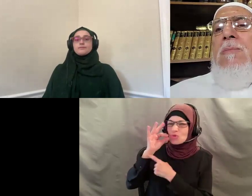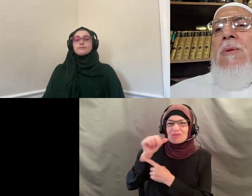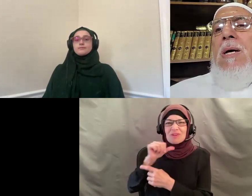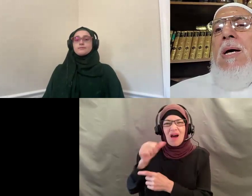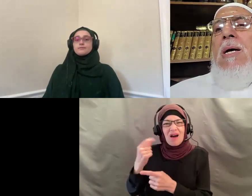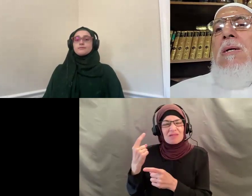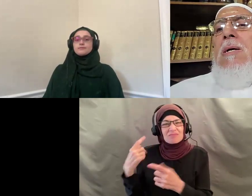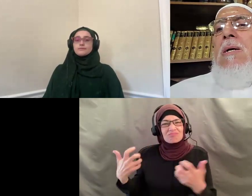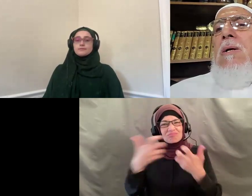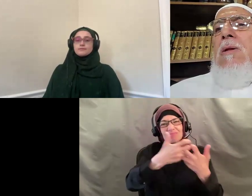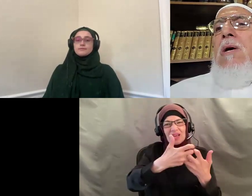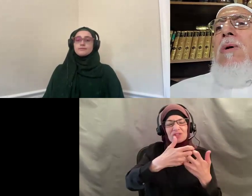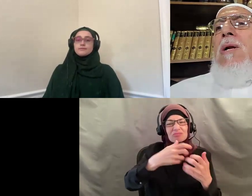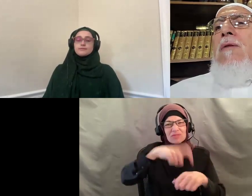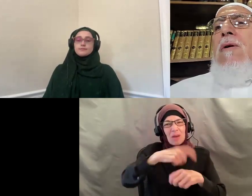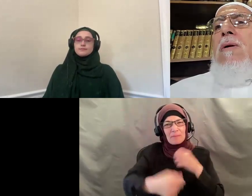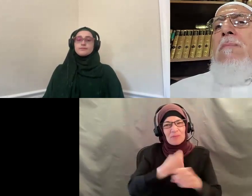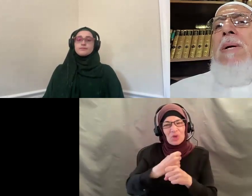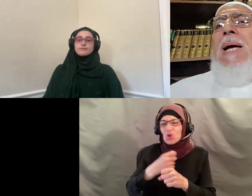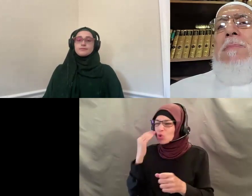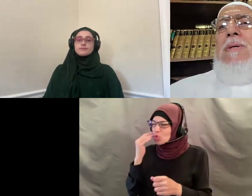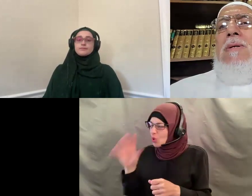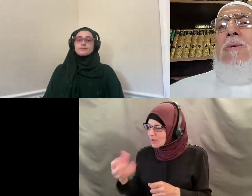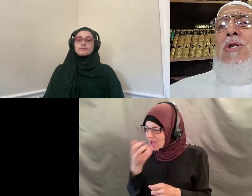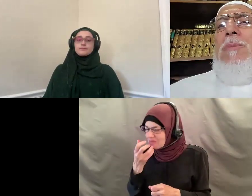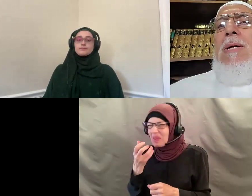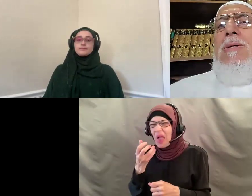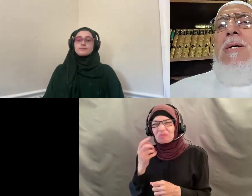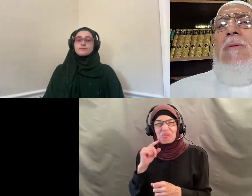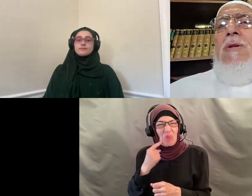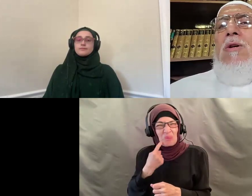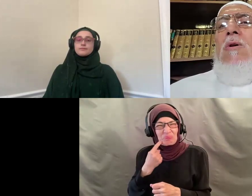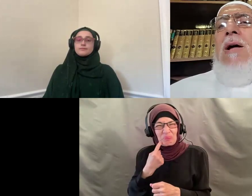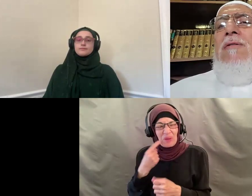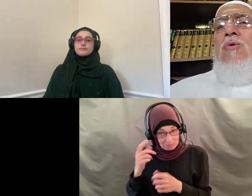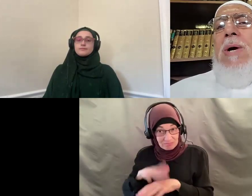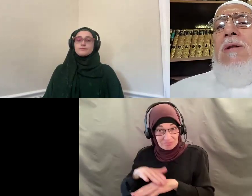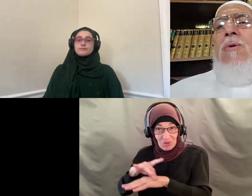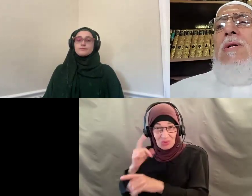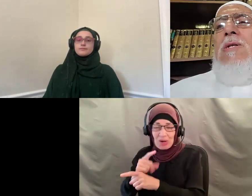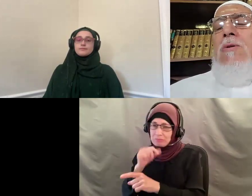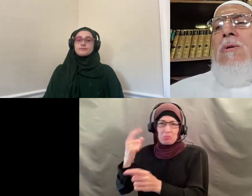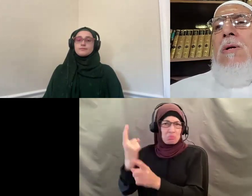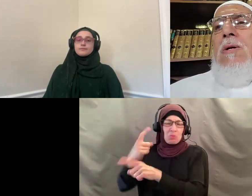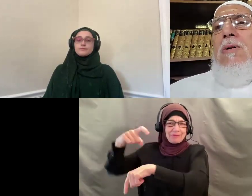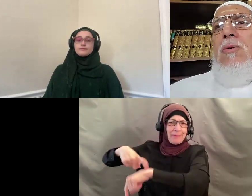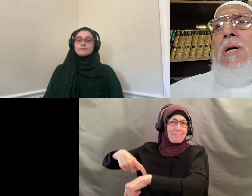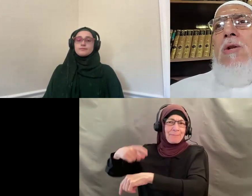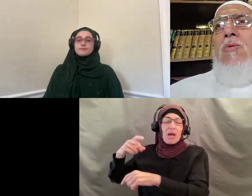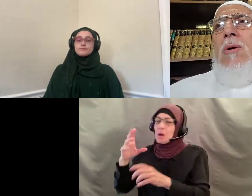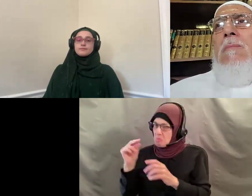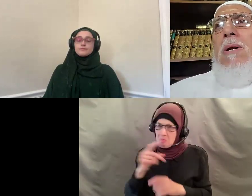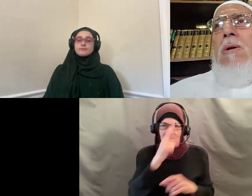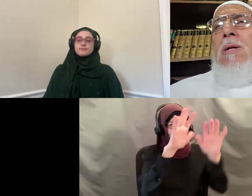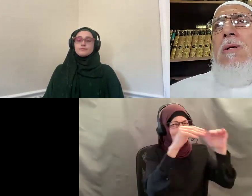fresh and they will never be absent, which means you don't have to wait for the season to